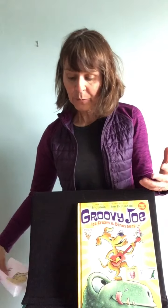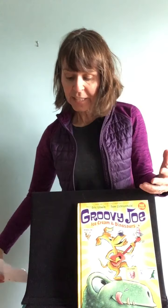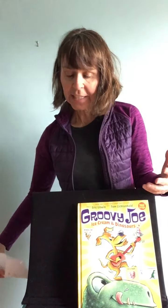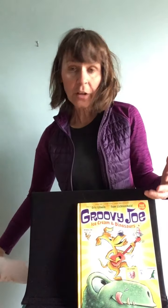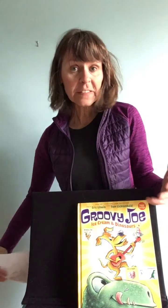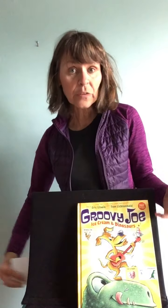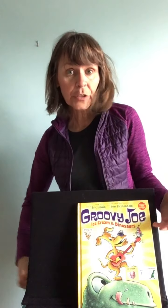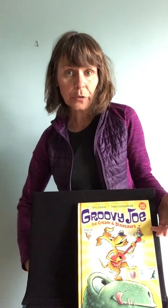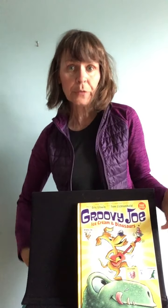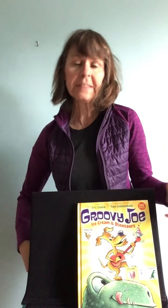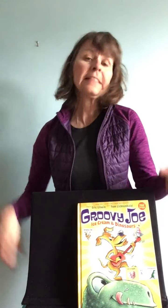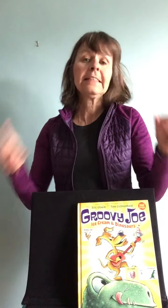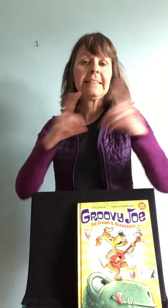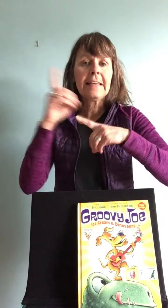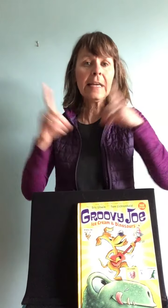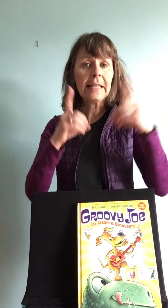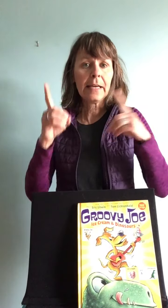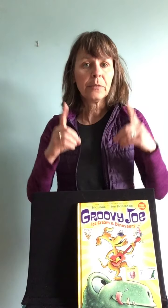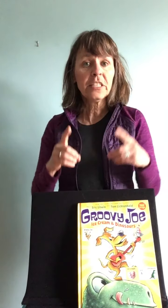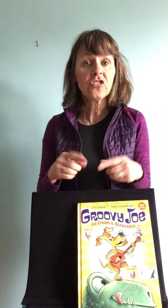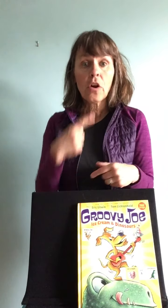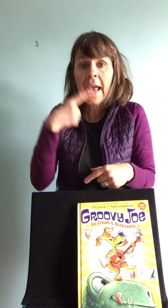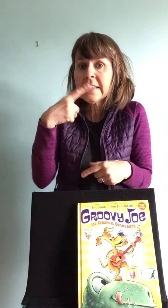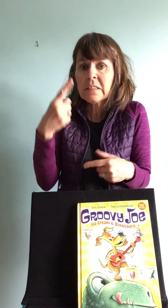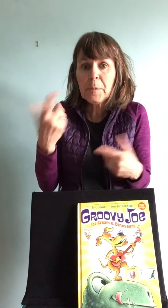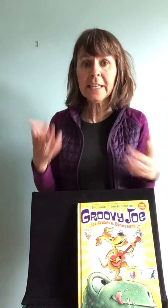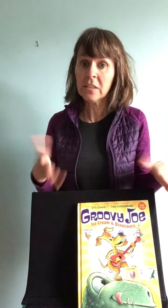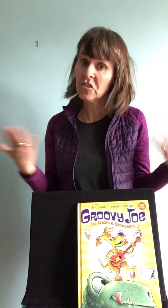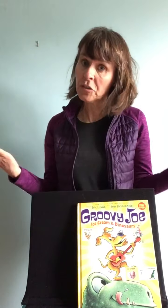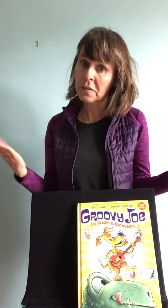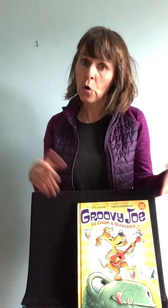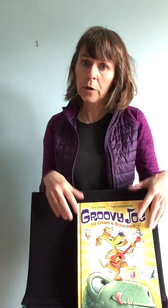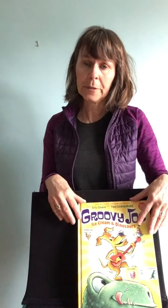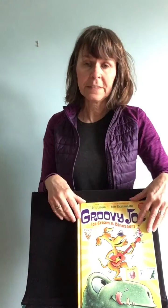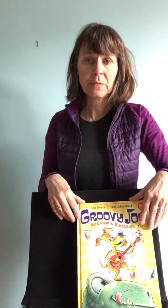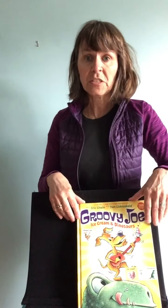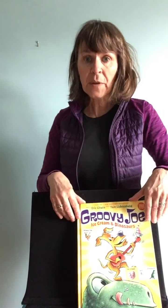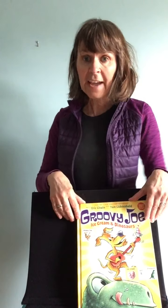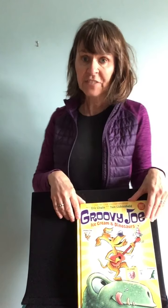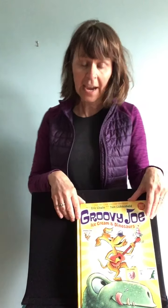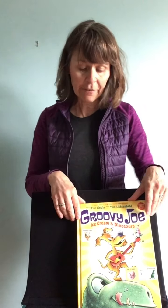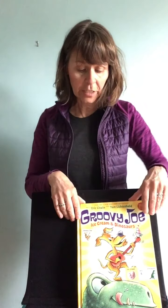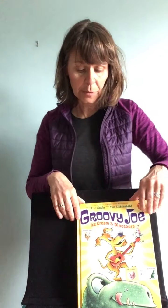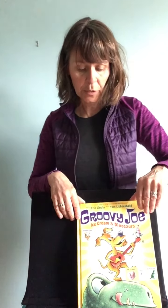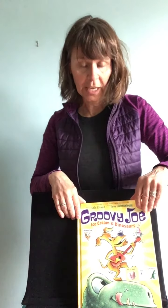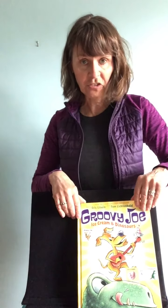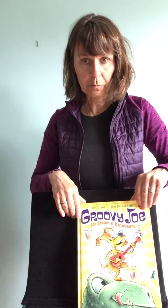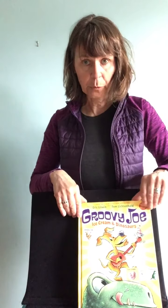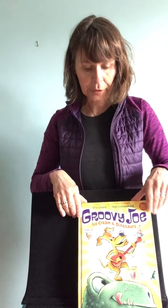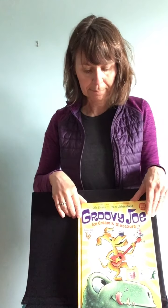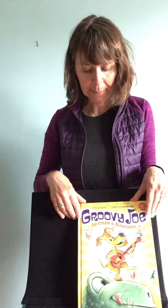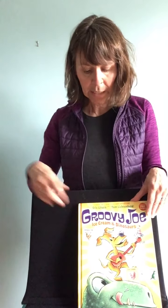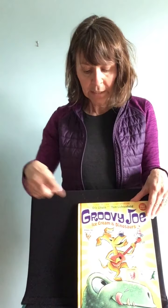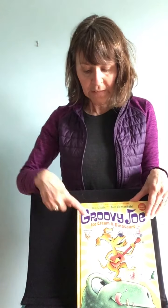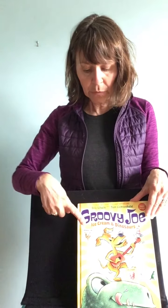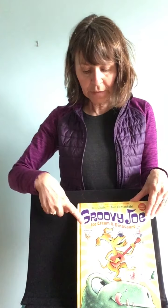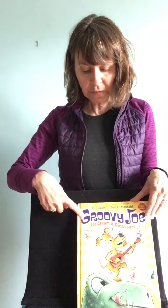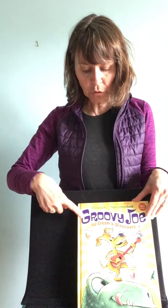we can also use sign language and speak to use core words. We don't have to have a communication board. So this story